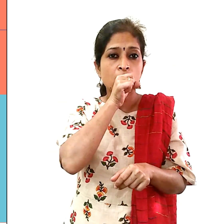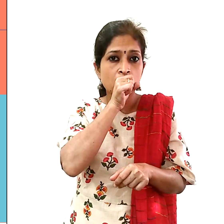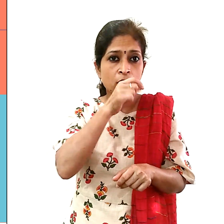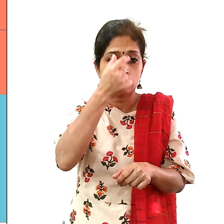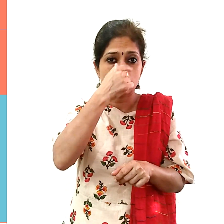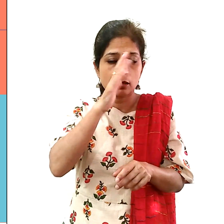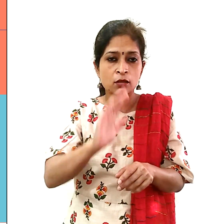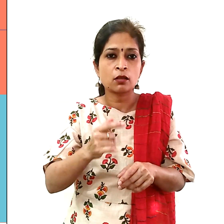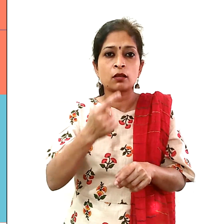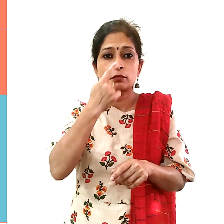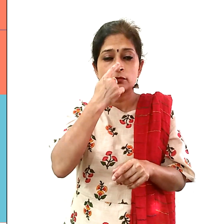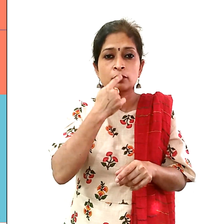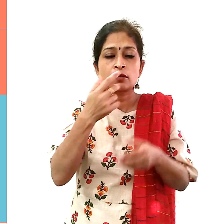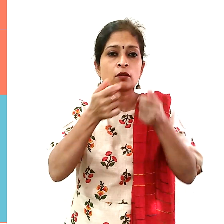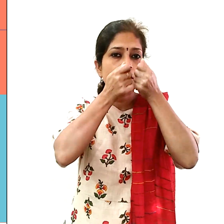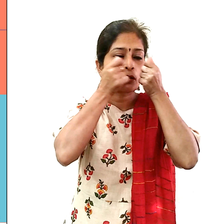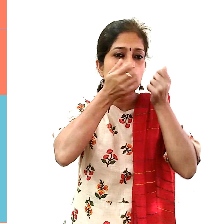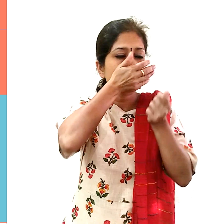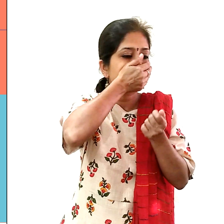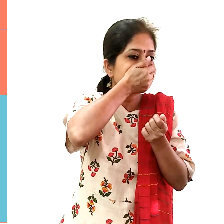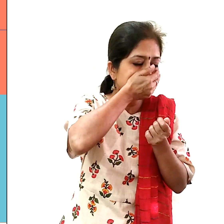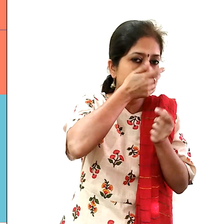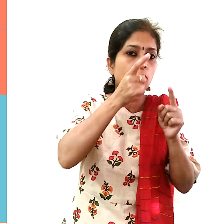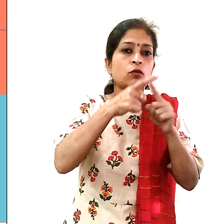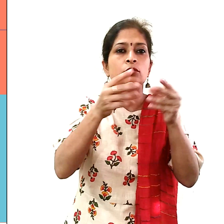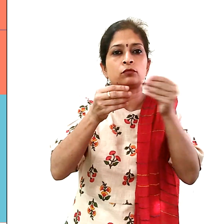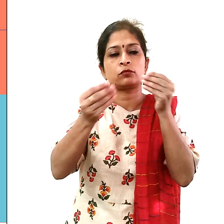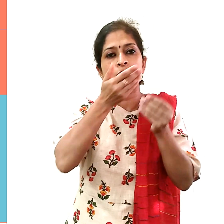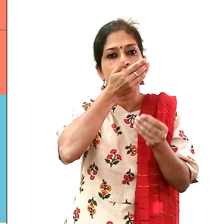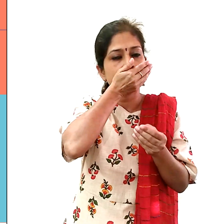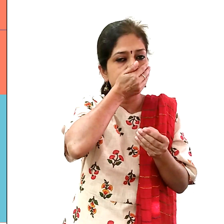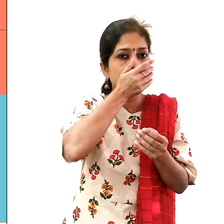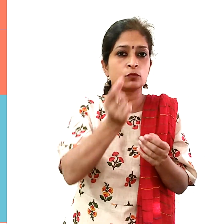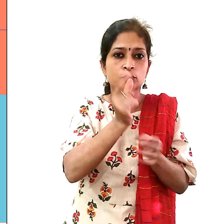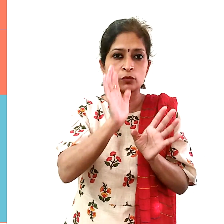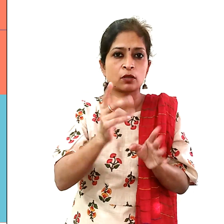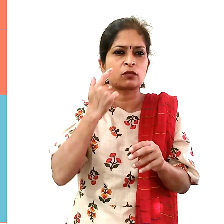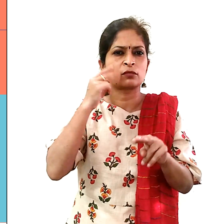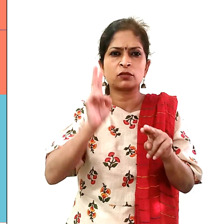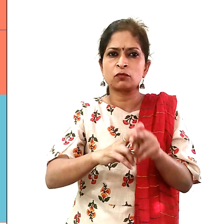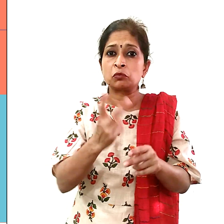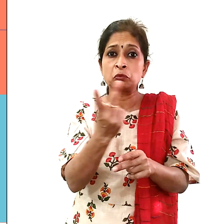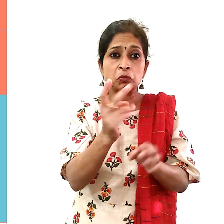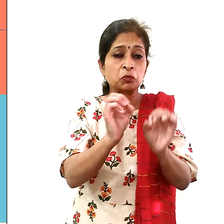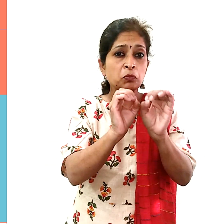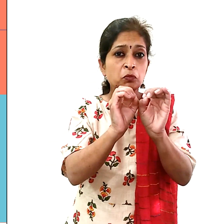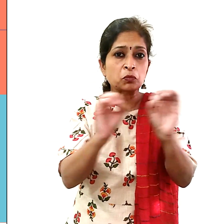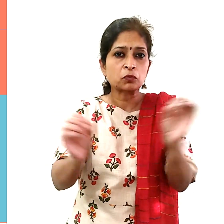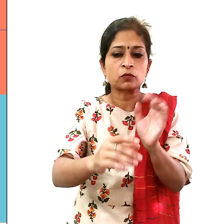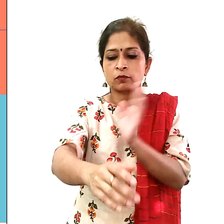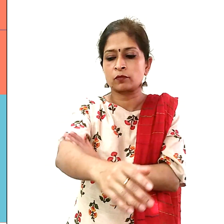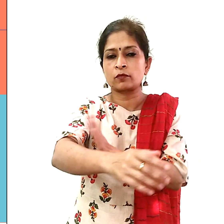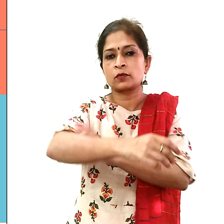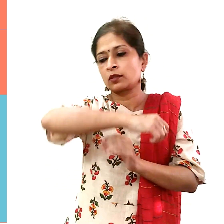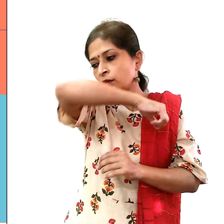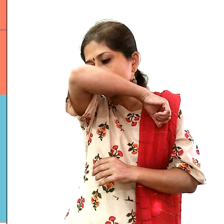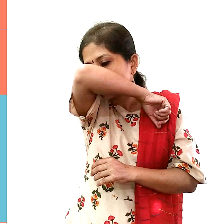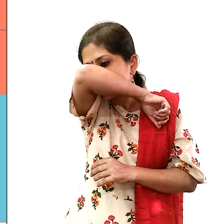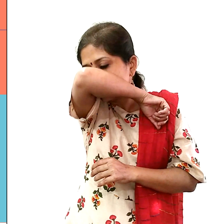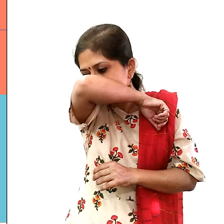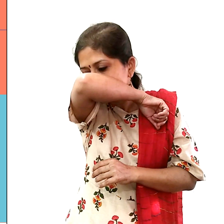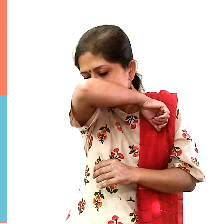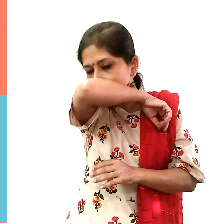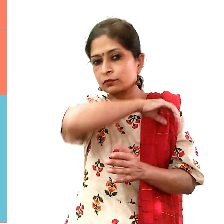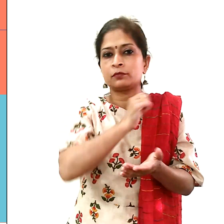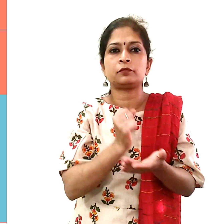coughing or sneezing, cover nose and mouth with handkerchief, paper tissue. If handkerchief or tissue paper is not available,